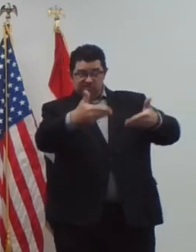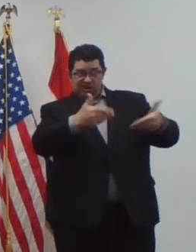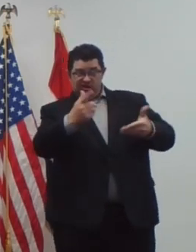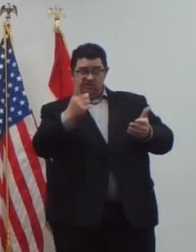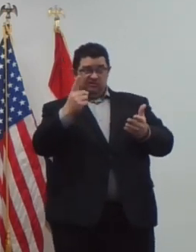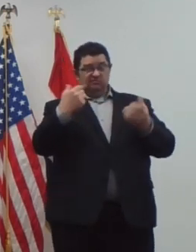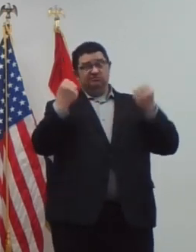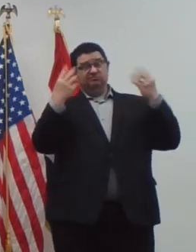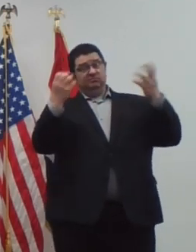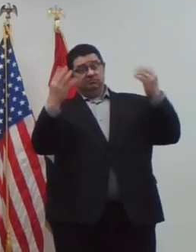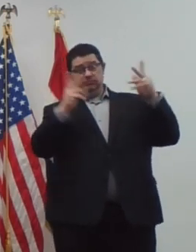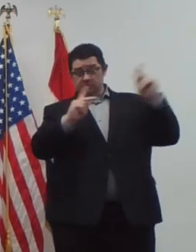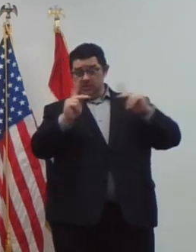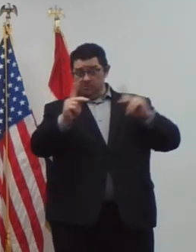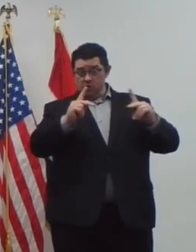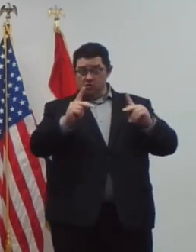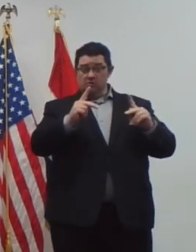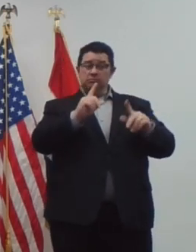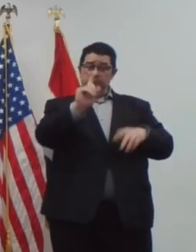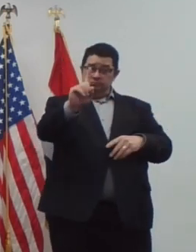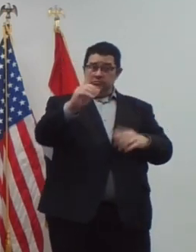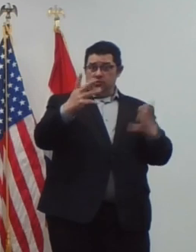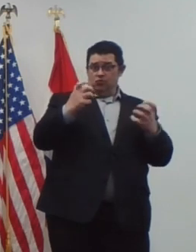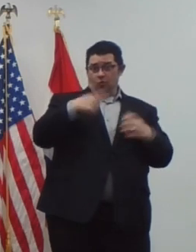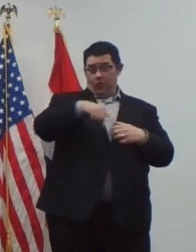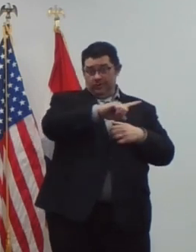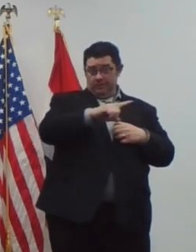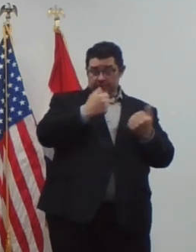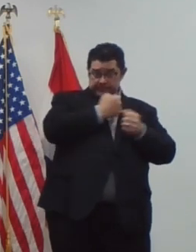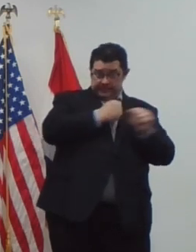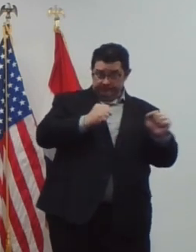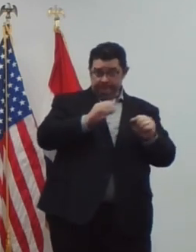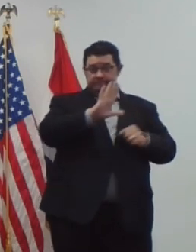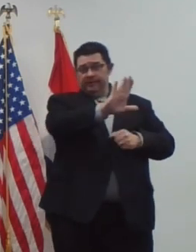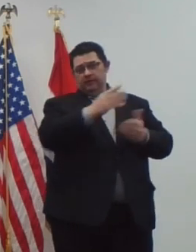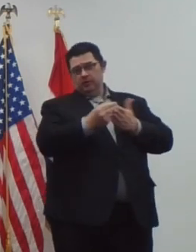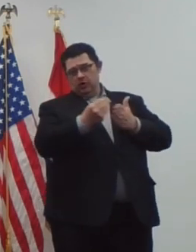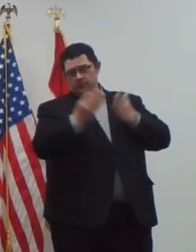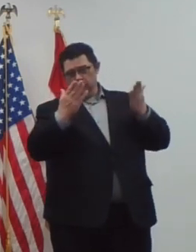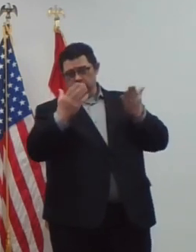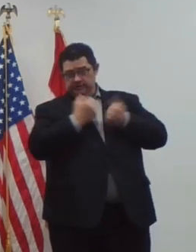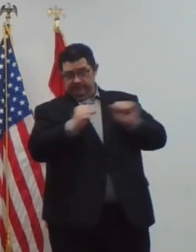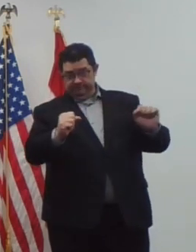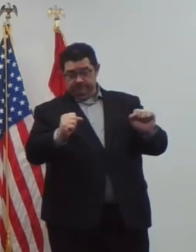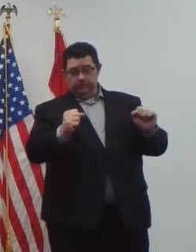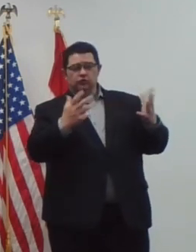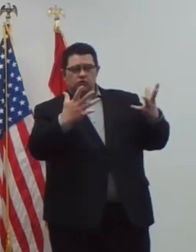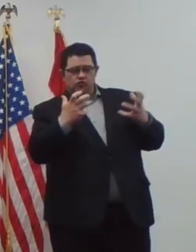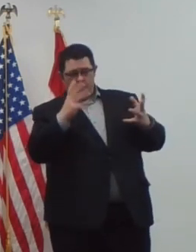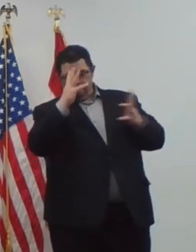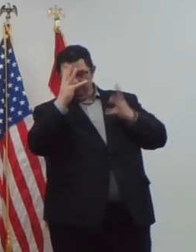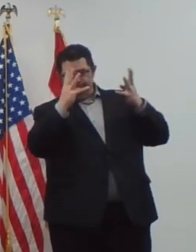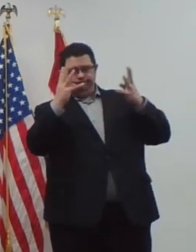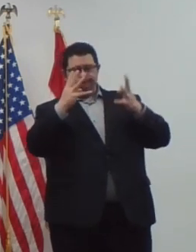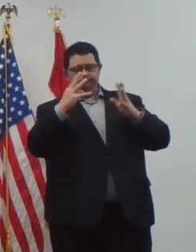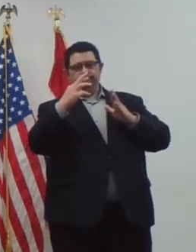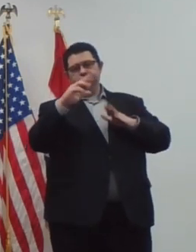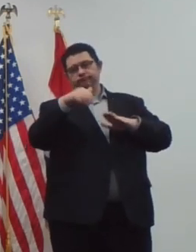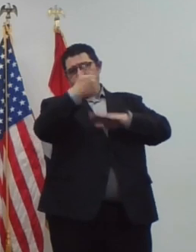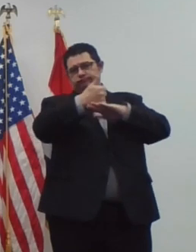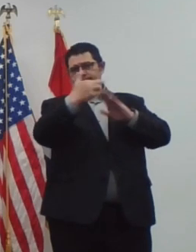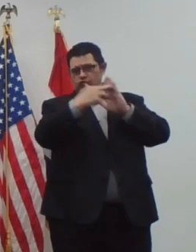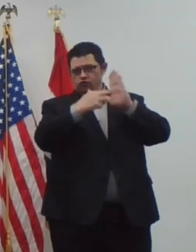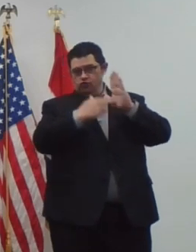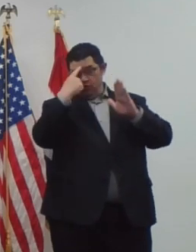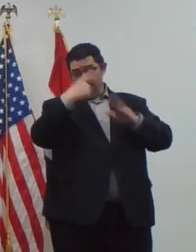safe and their customers safe. And we hope to find a path forward for them as well. Summer camp guidelines will